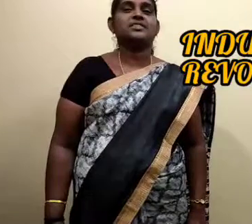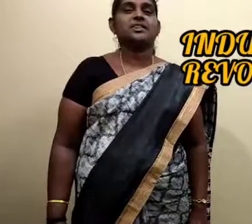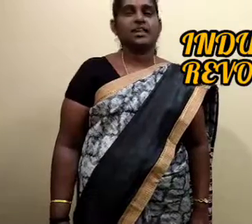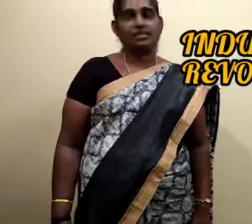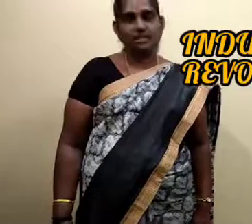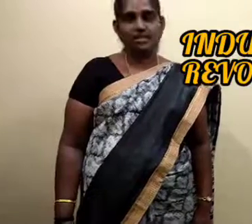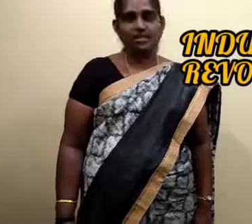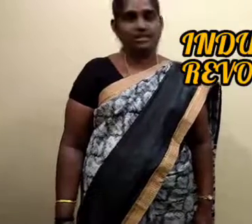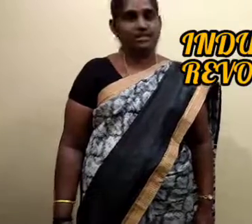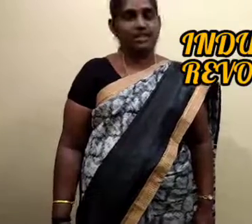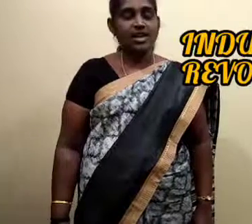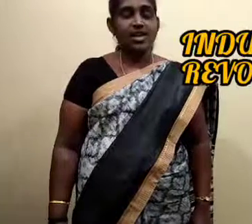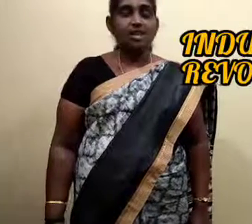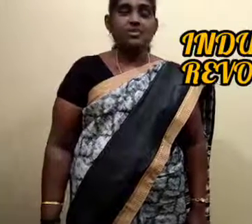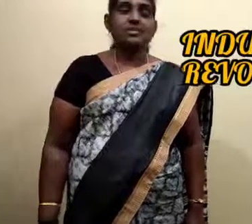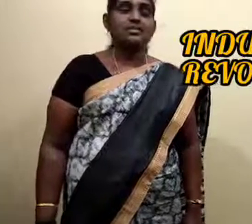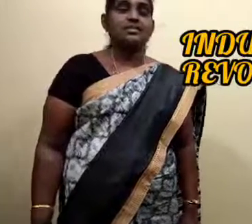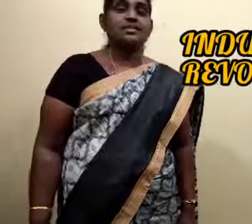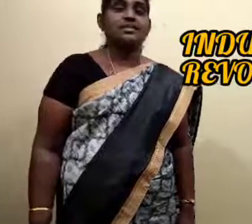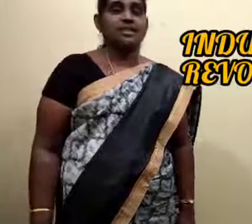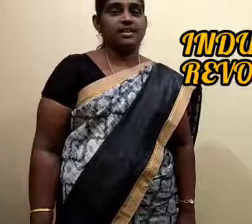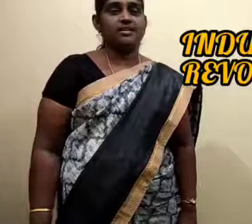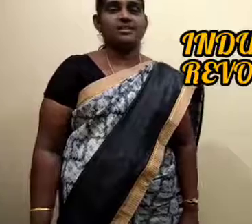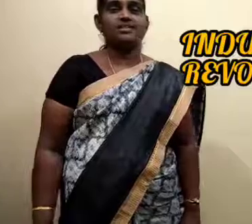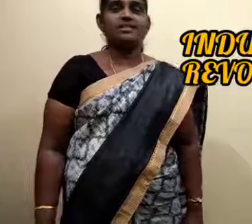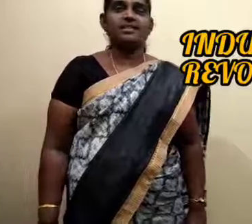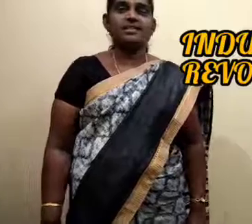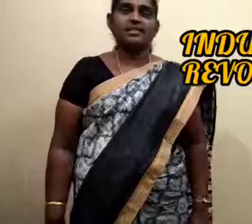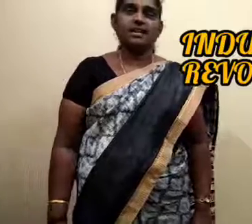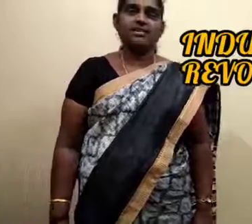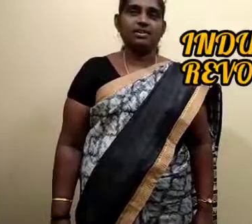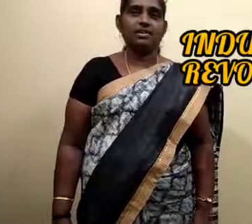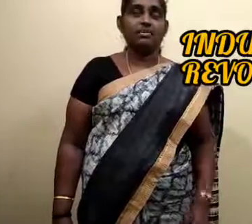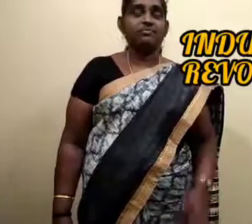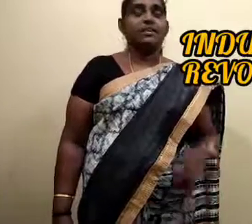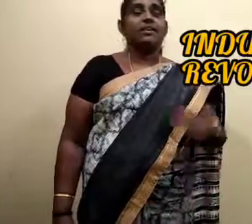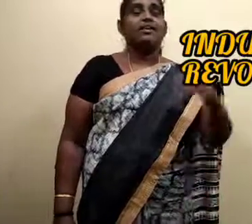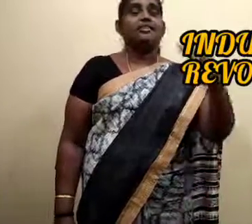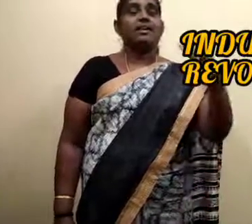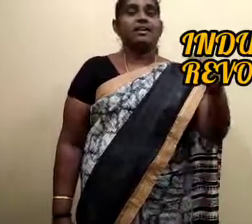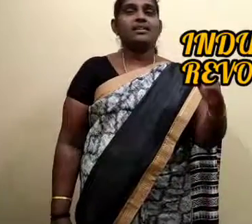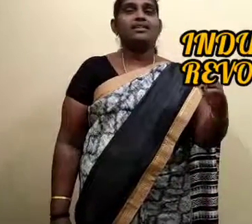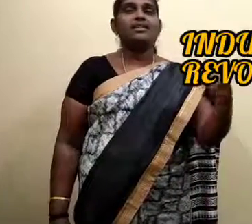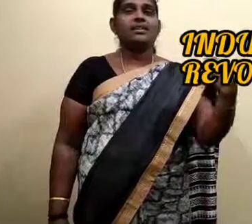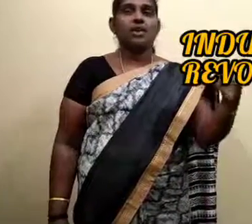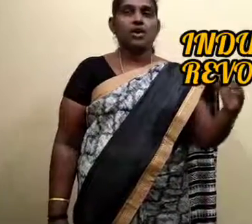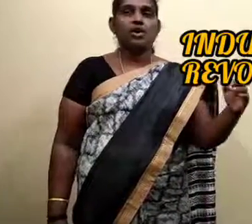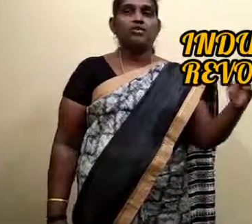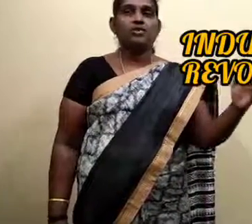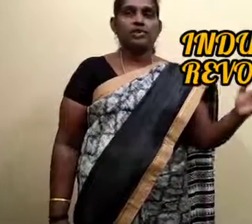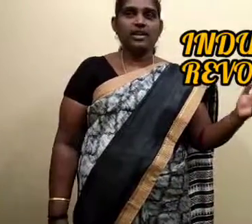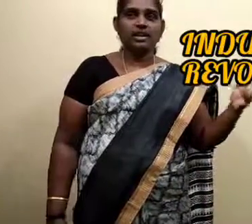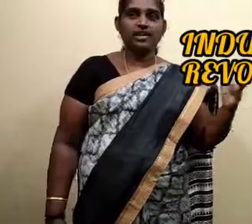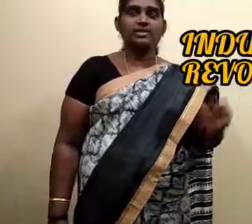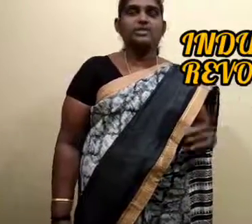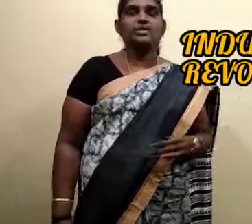Industrial Revolution. Okay, which is lesson 10th lesson Industrial Revolution. In the late half of the 18th